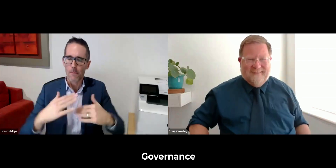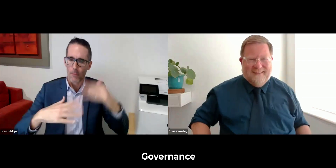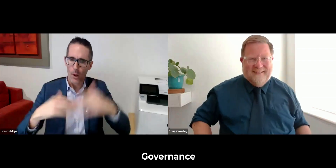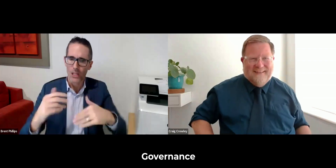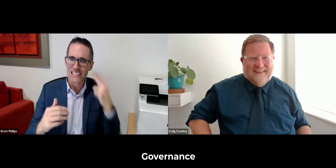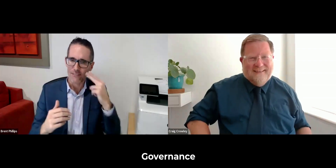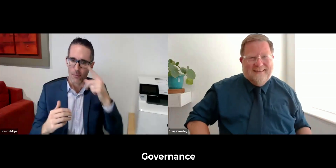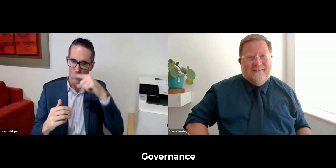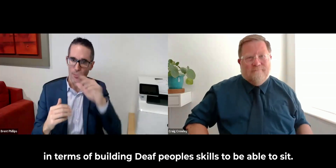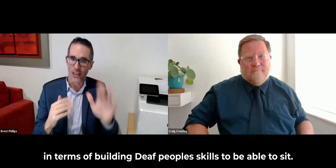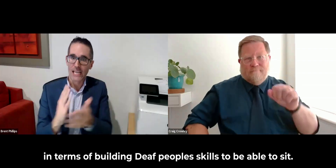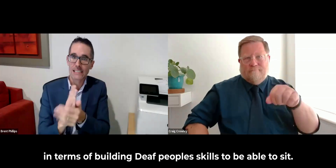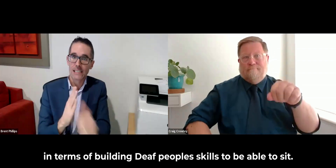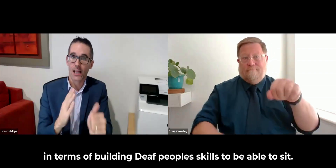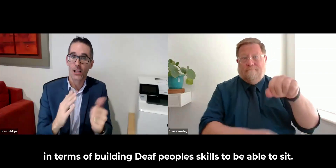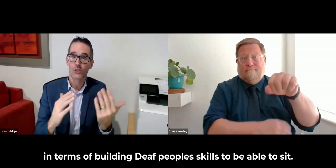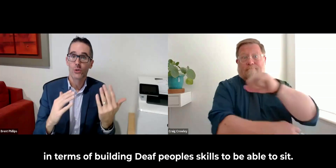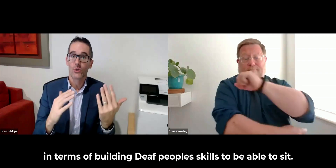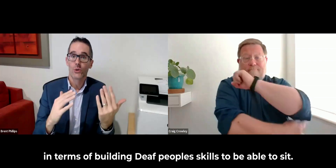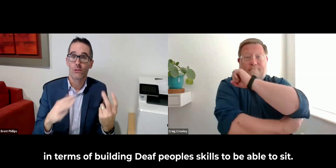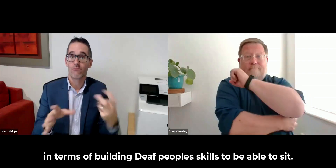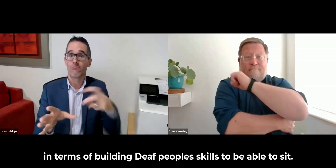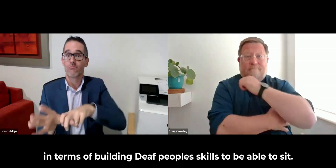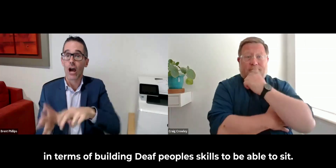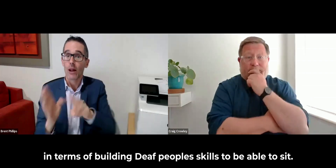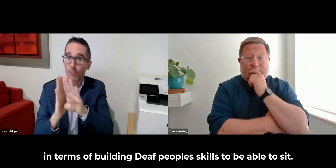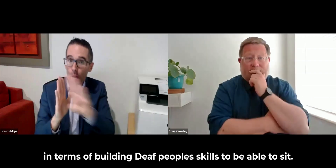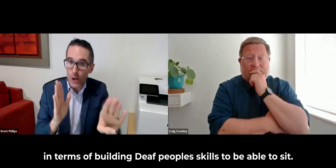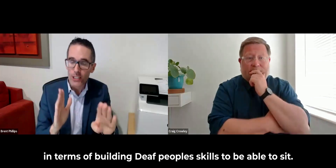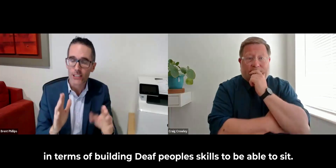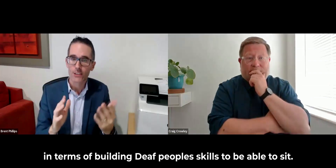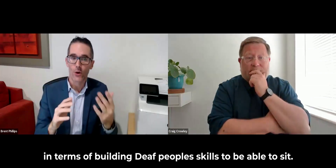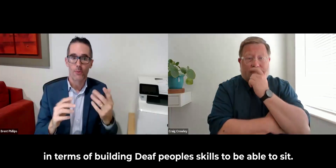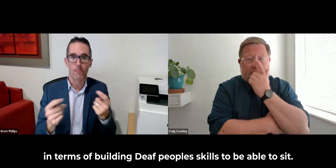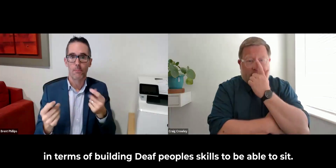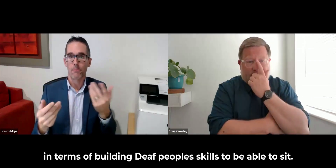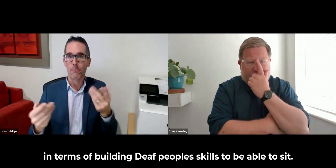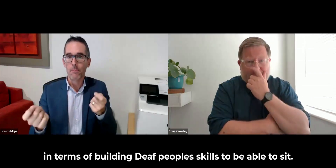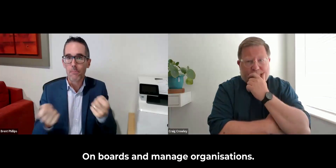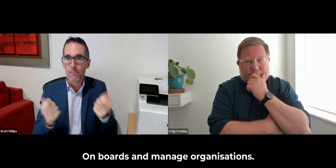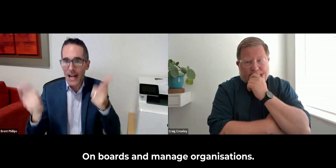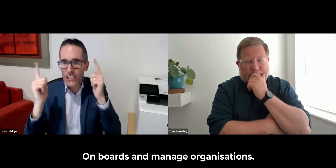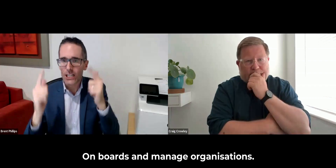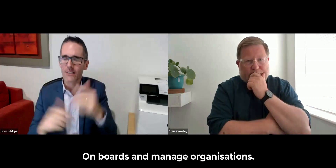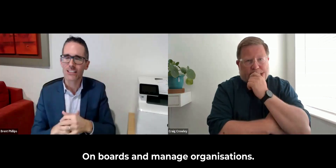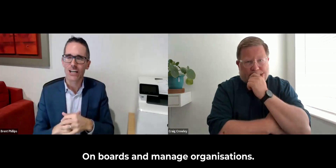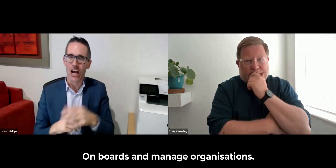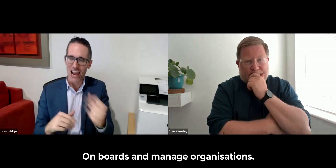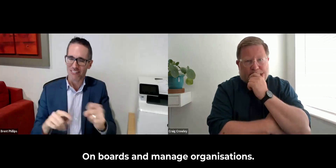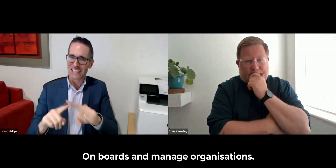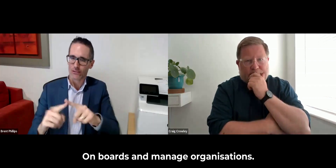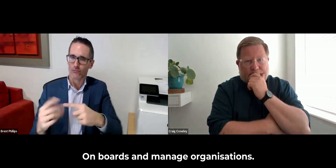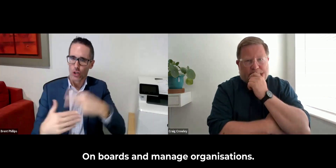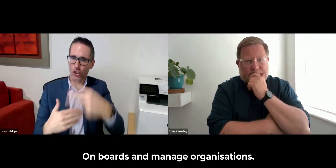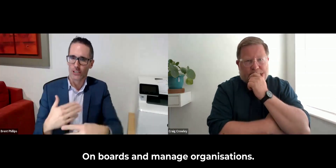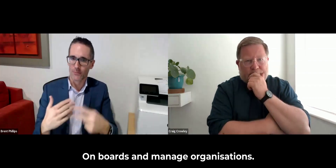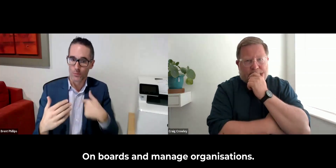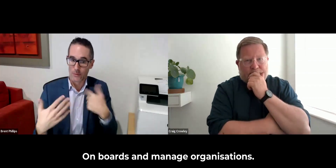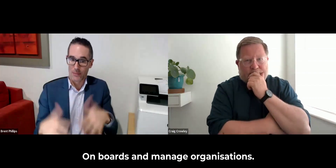governance. Okay. In terms of building deaf people's skills to be able to sit on boards and